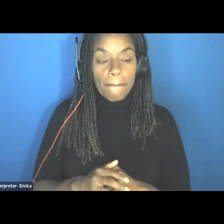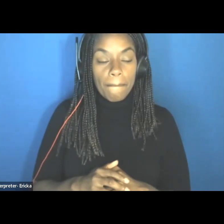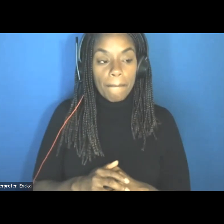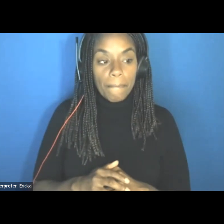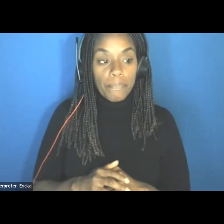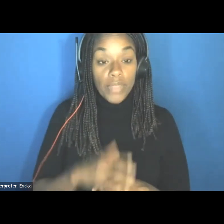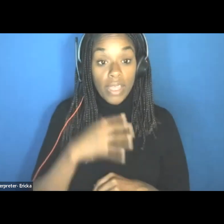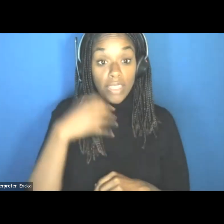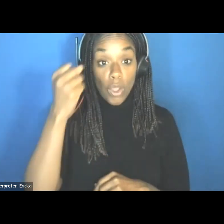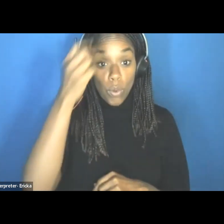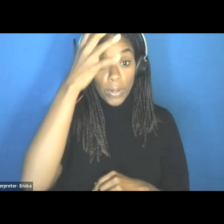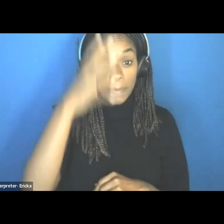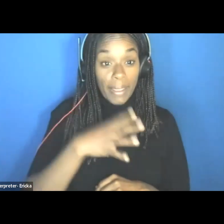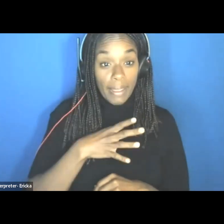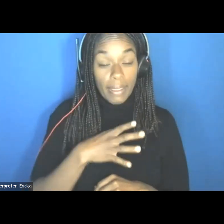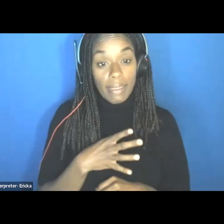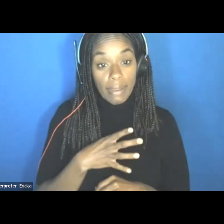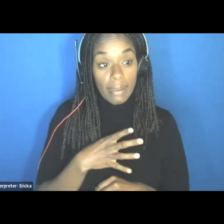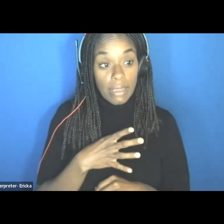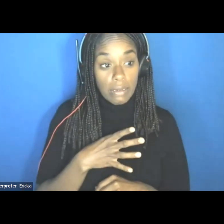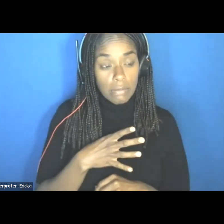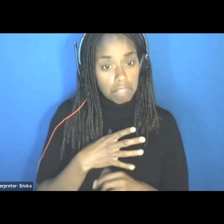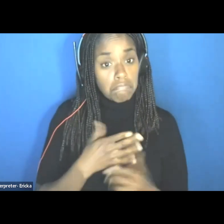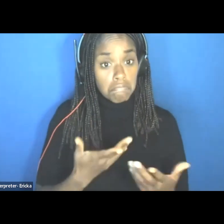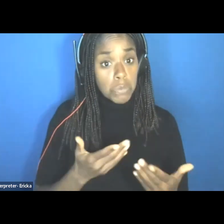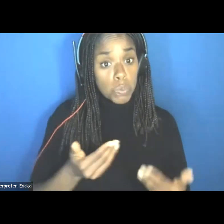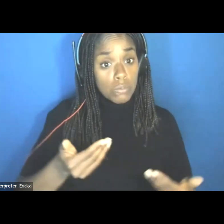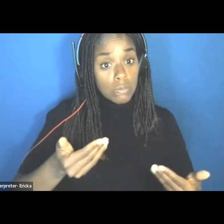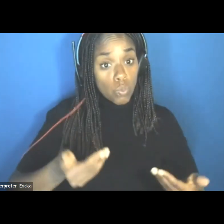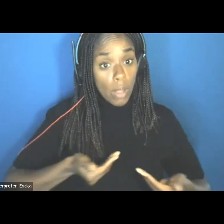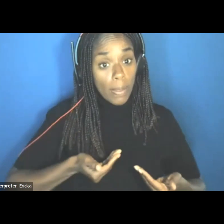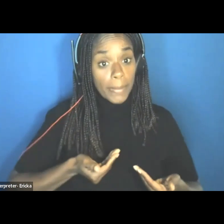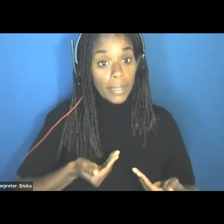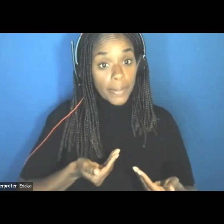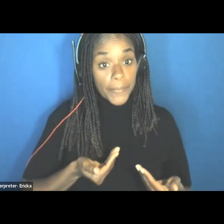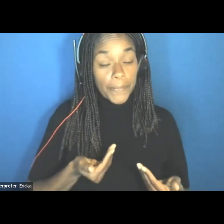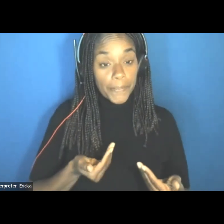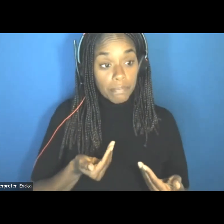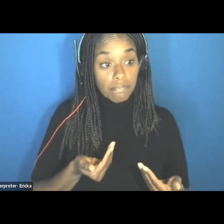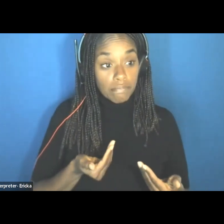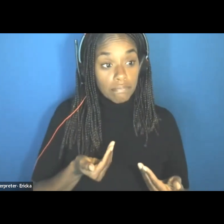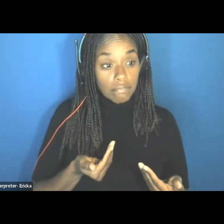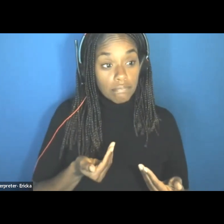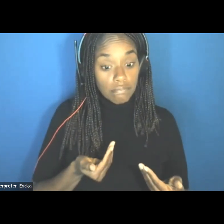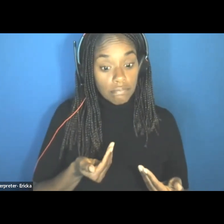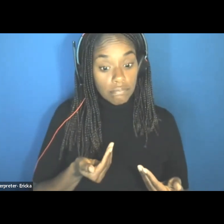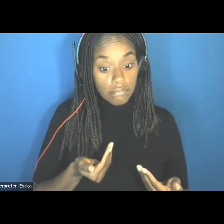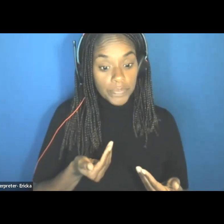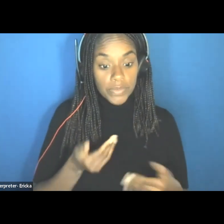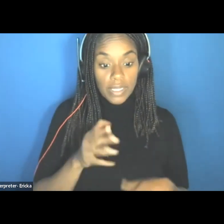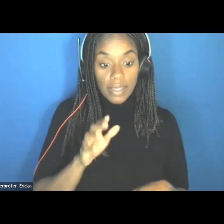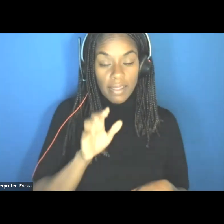the older gentleman was, kind of welcoming. St. Simon's Islands is just off the coast of